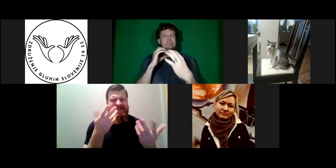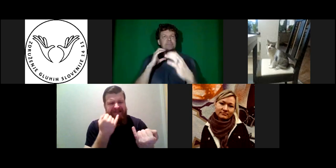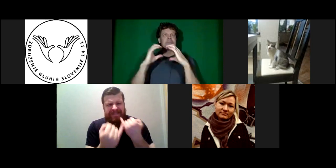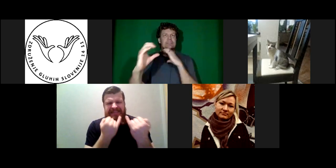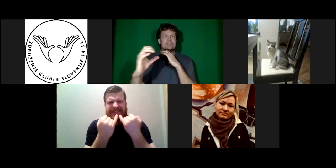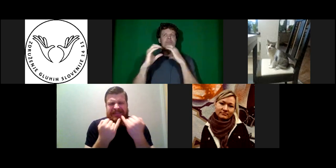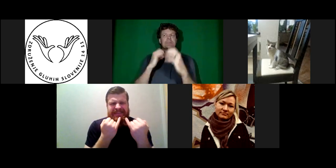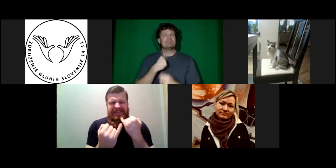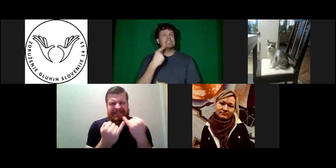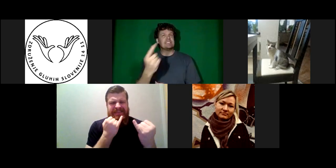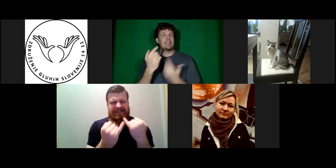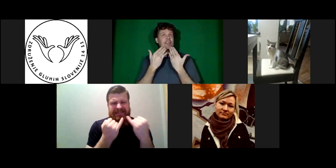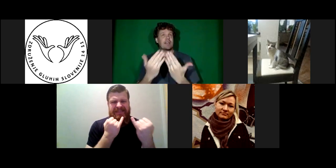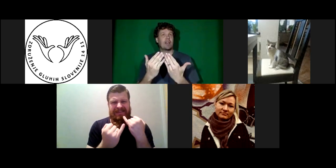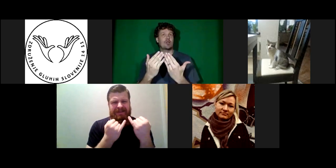She